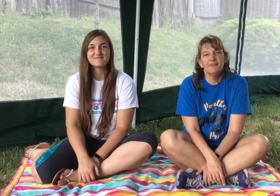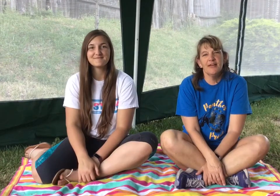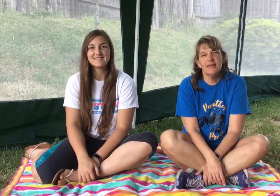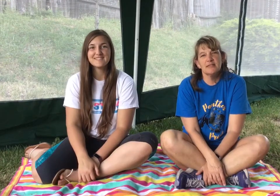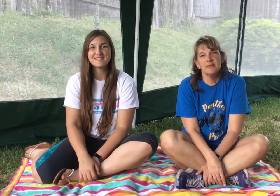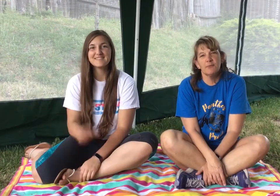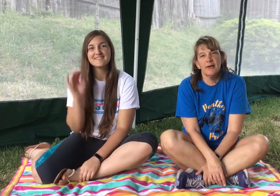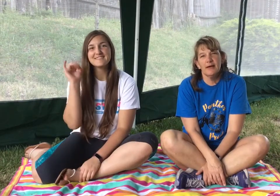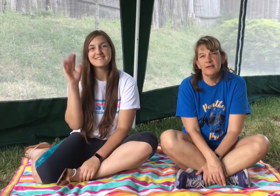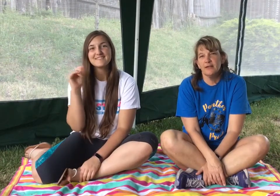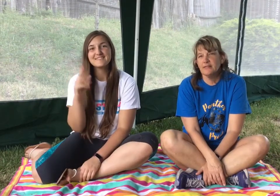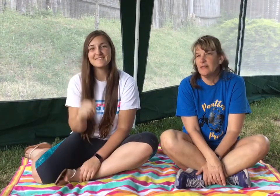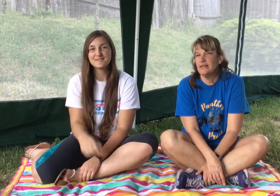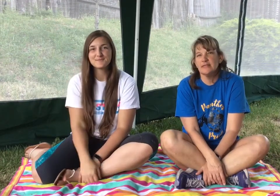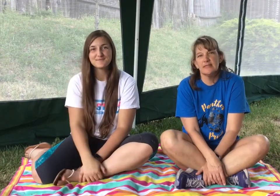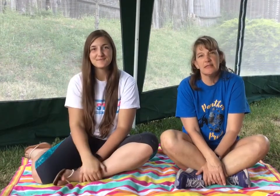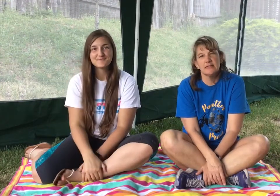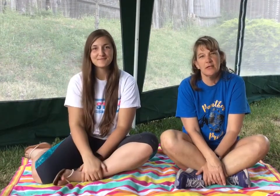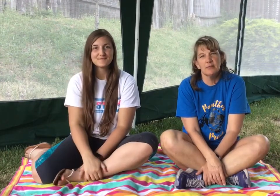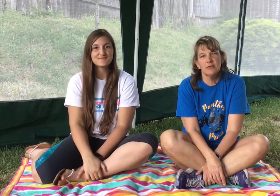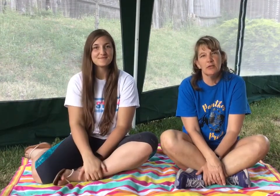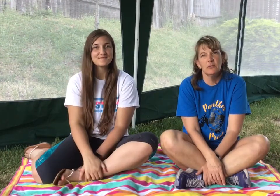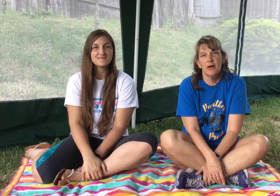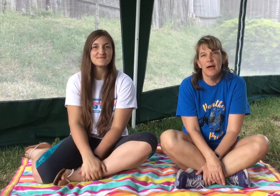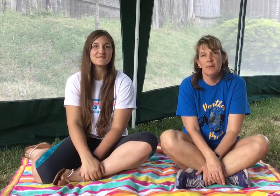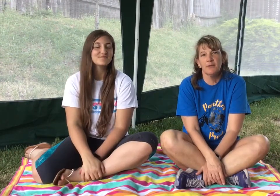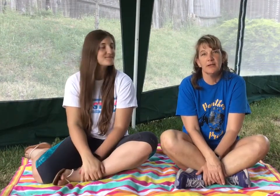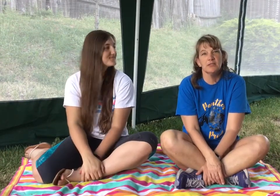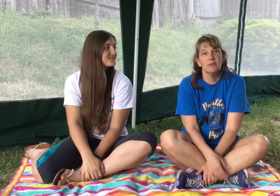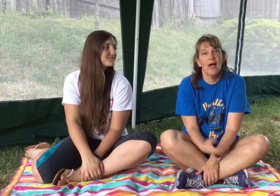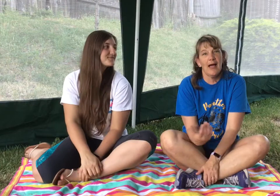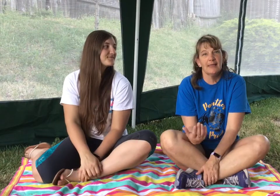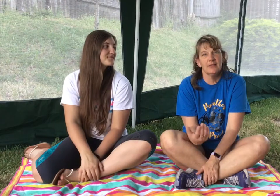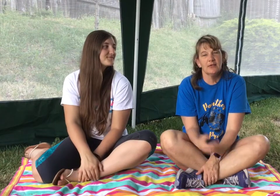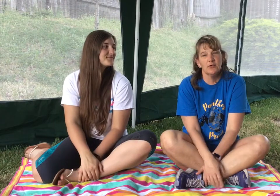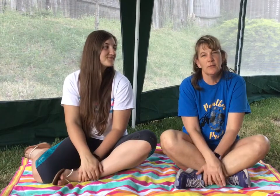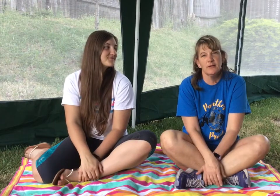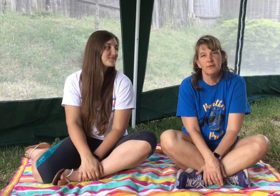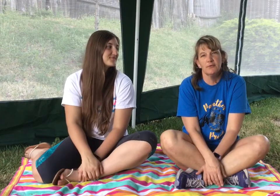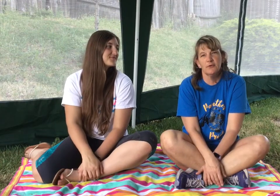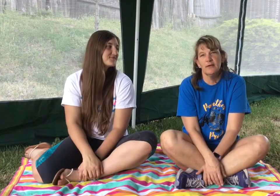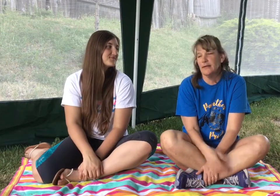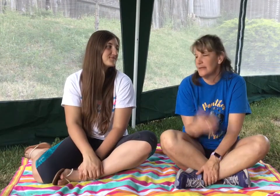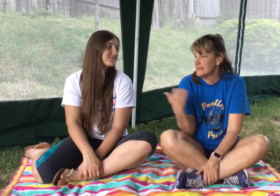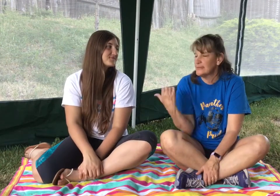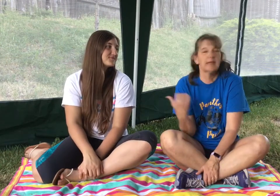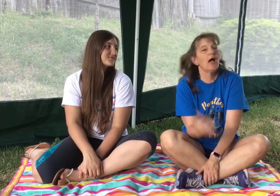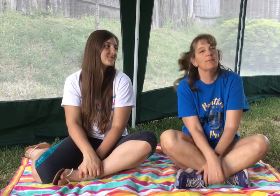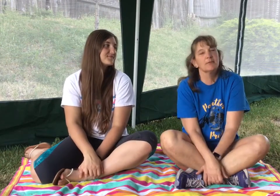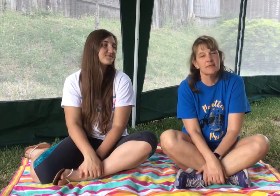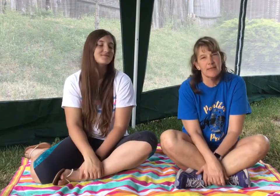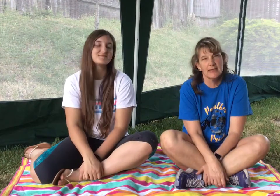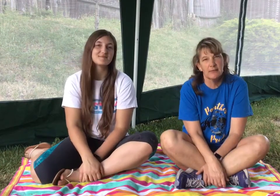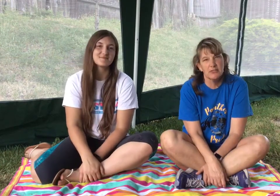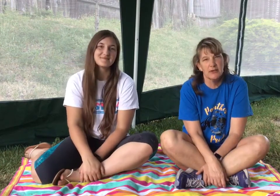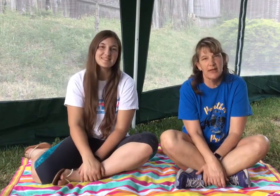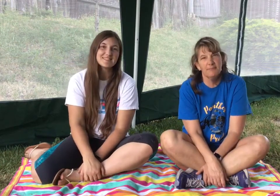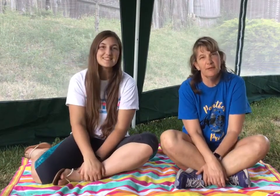Hey friends, we're out here today to sing a song with you. We're gonna do I Think You're Wonderful, and Casey's gonna help me with the sign language, okay? Here